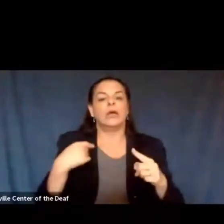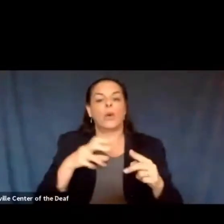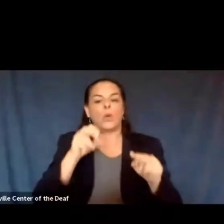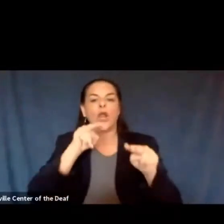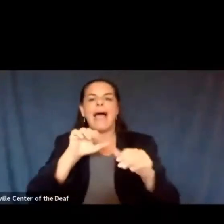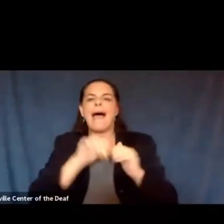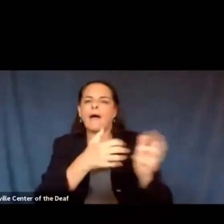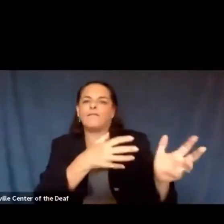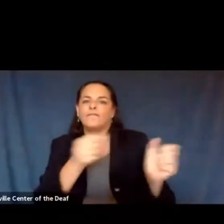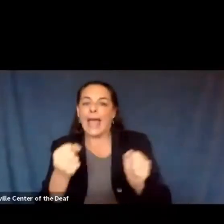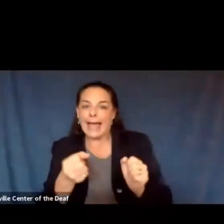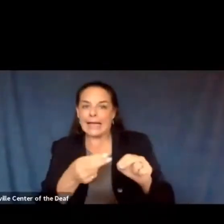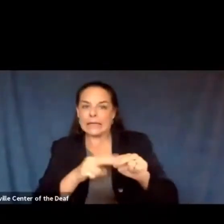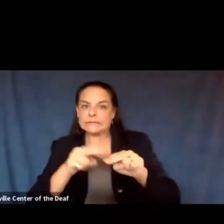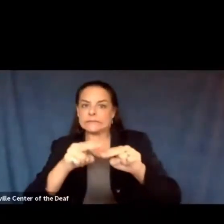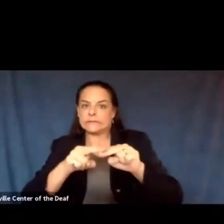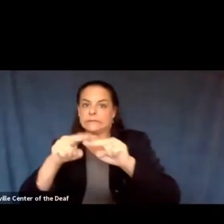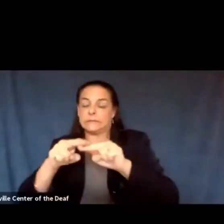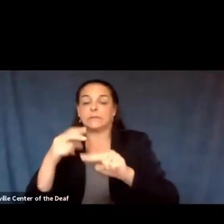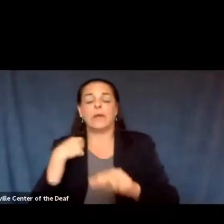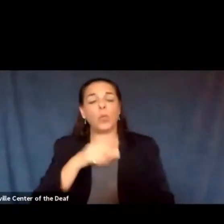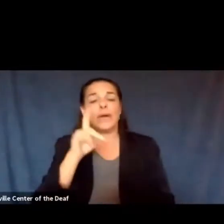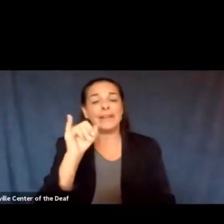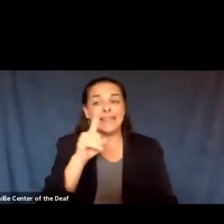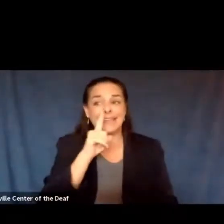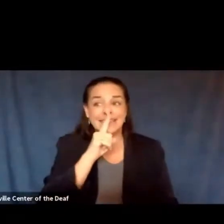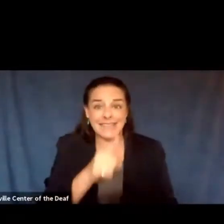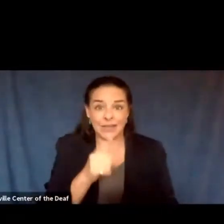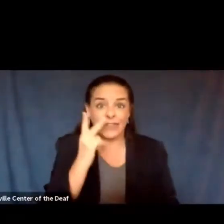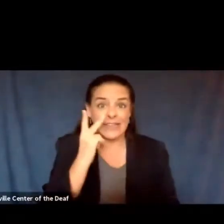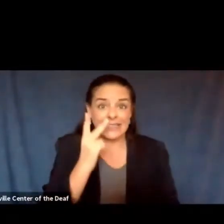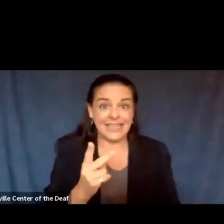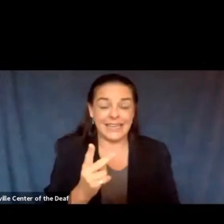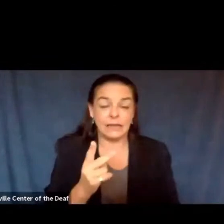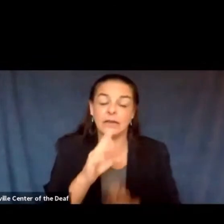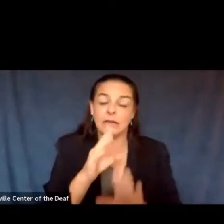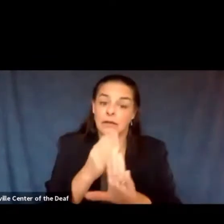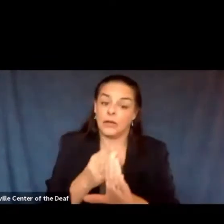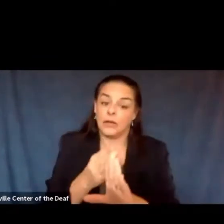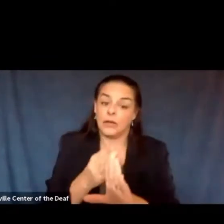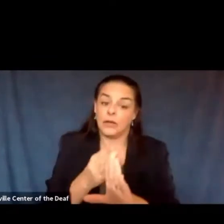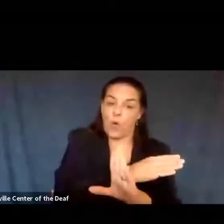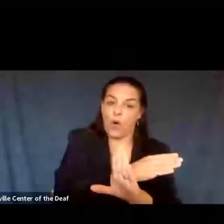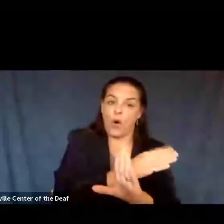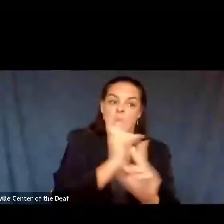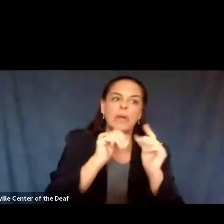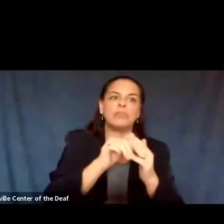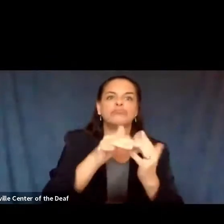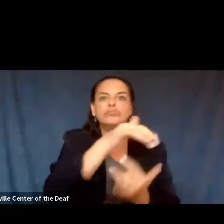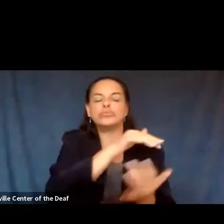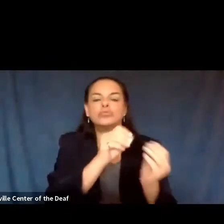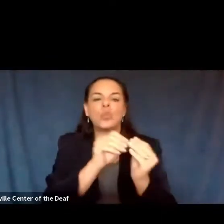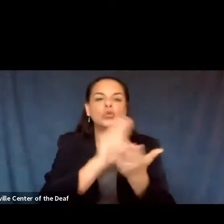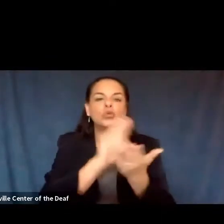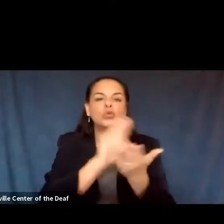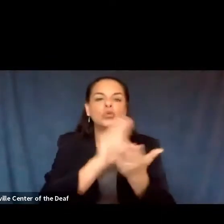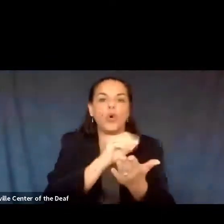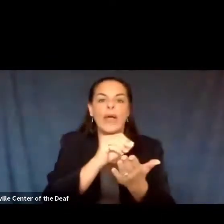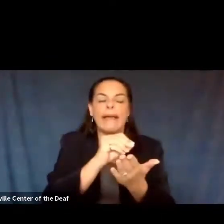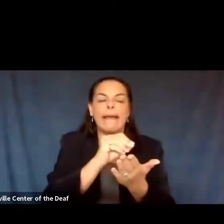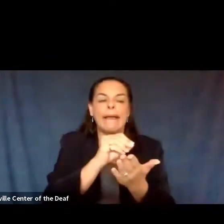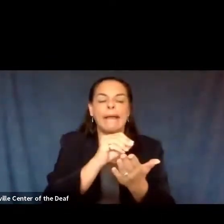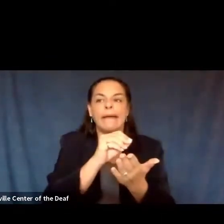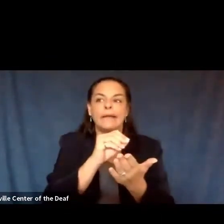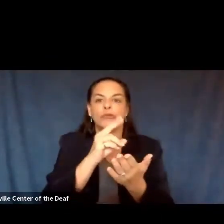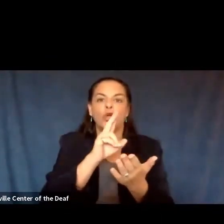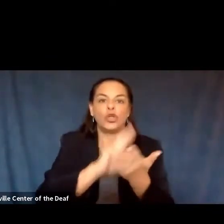the rate. And we did definitely see, before we had the changes with people interacting more with schools and the university, we saw the rates of